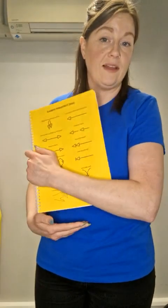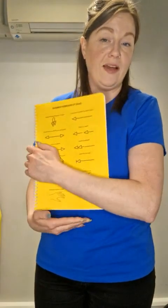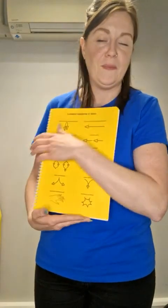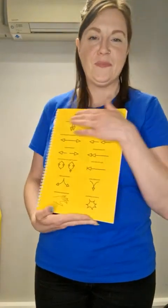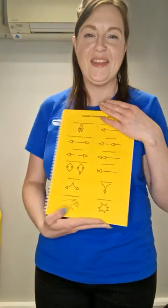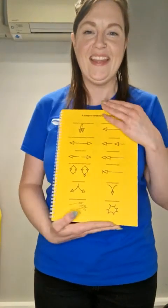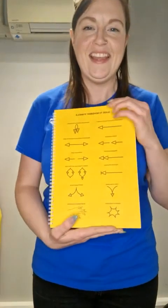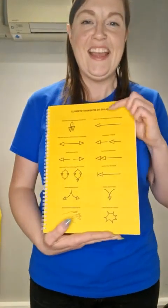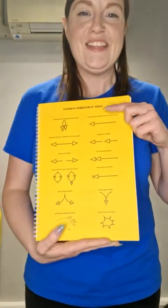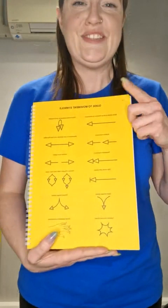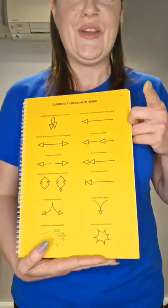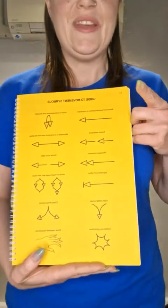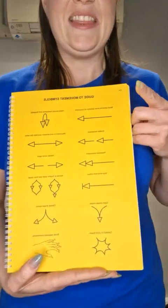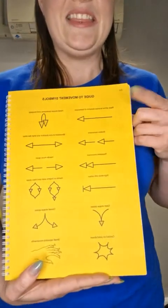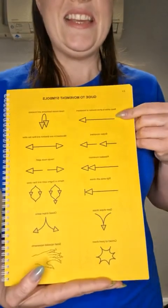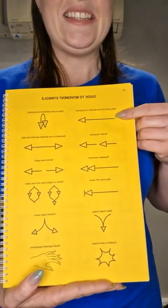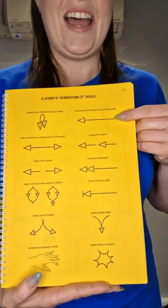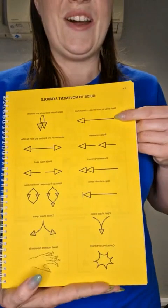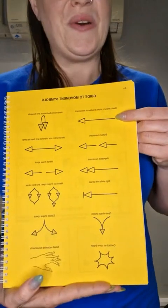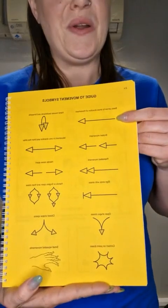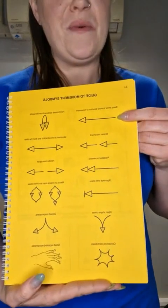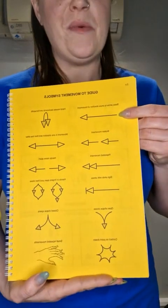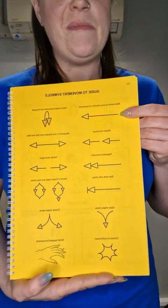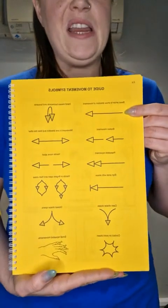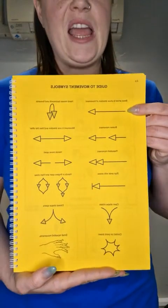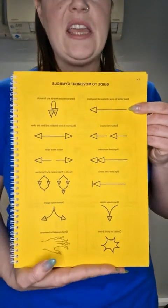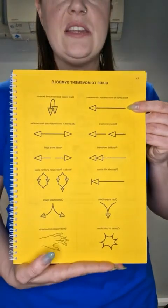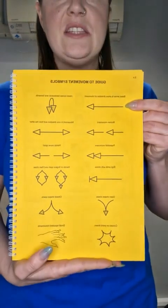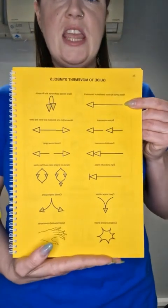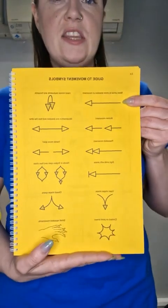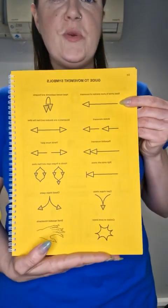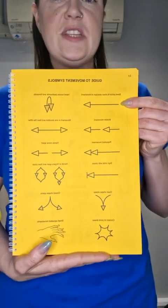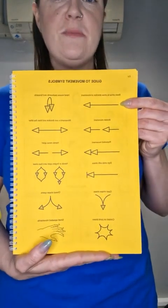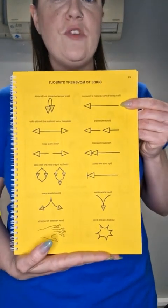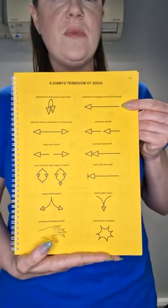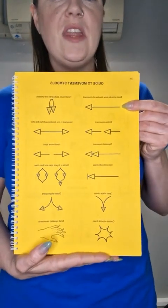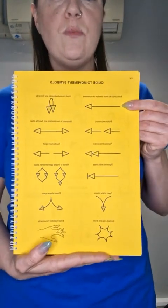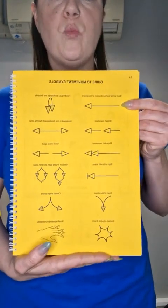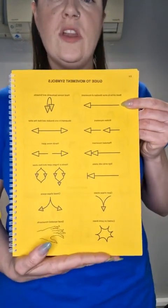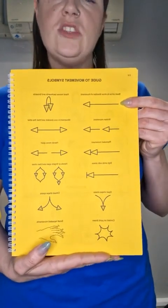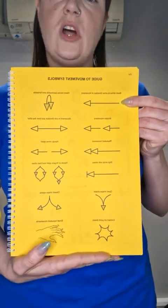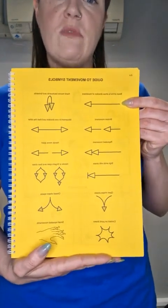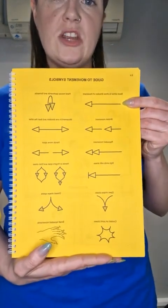that. So this arrow will mean a continuous movement in one direction.